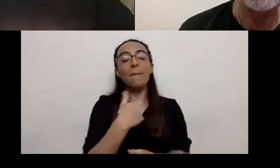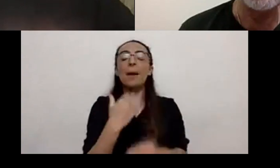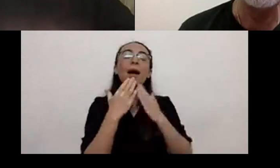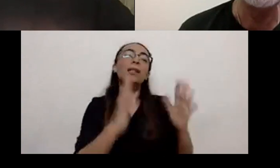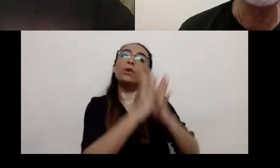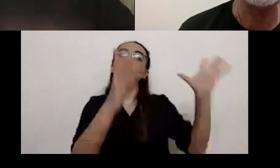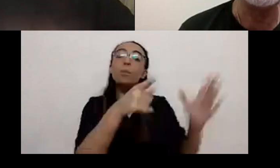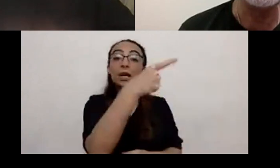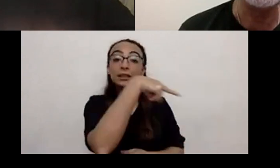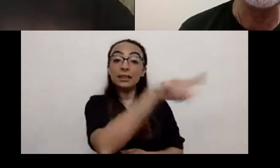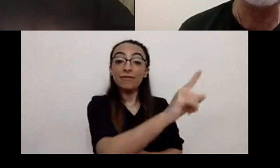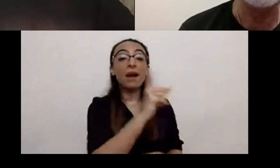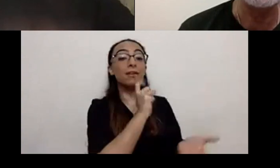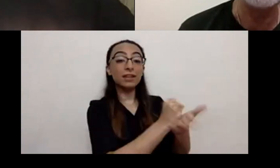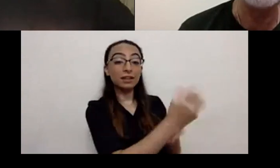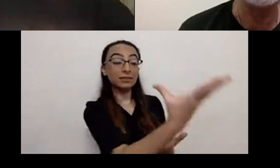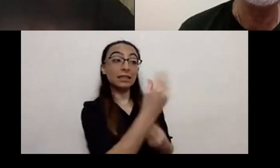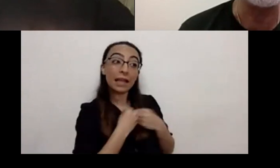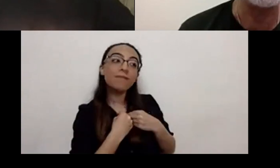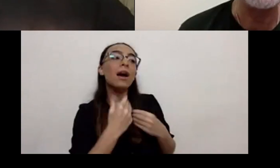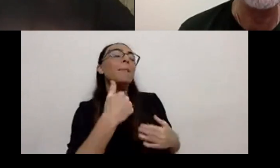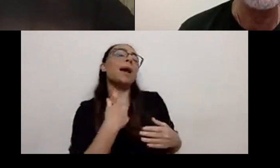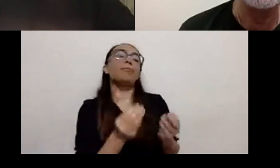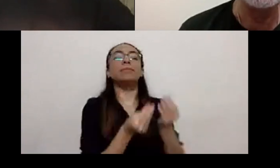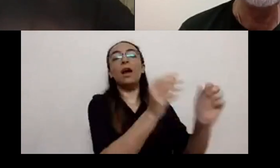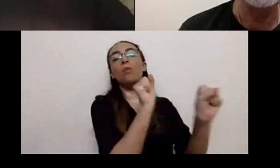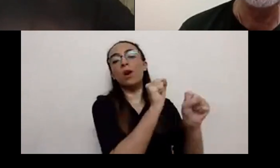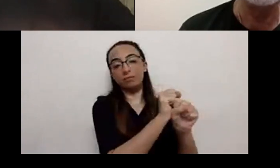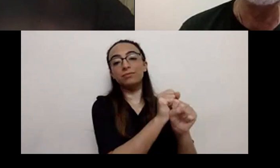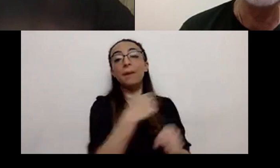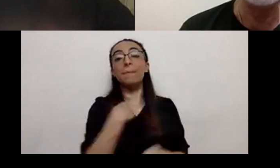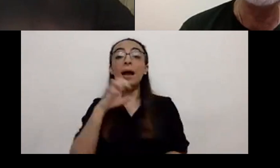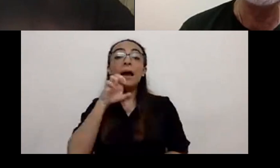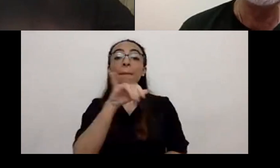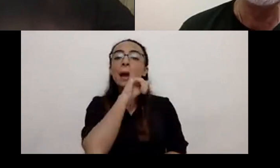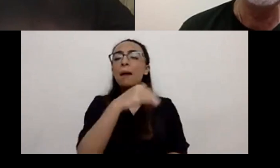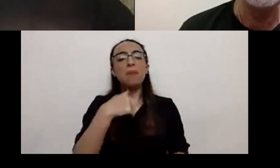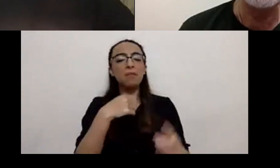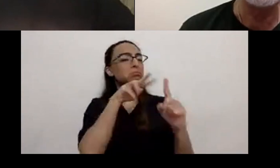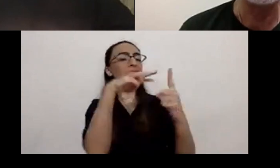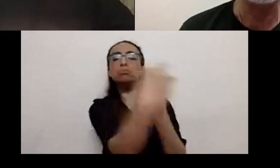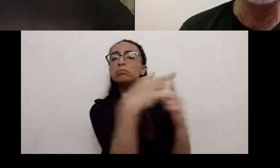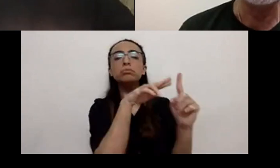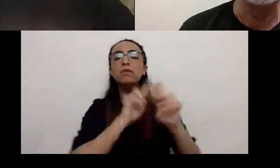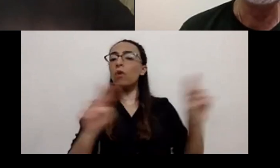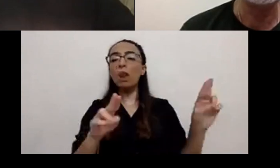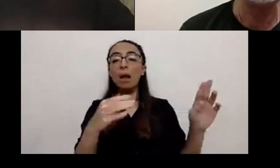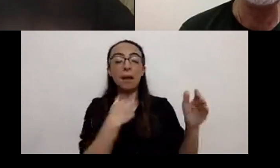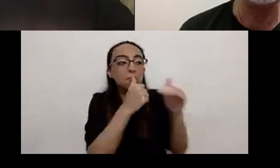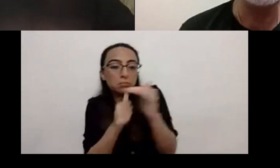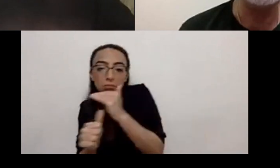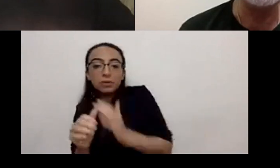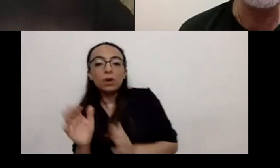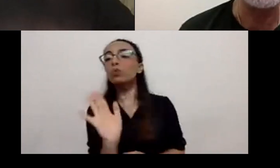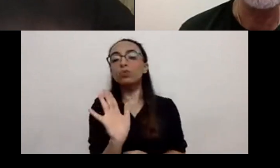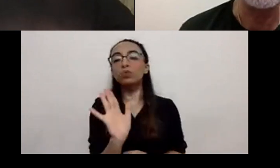us. We at Enable India always believe in transparency. We always believe that we are only keeping